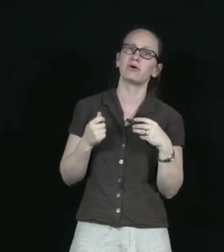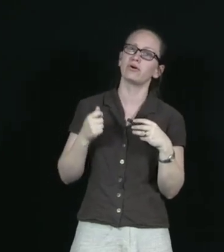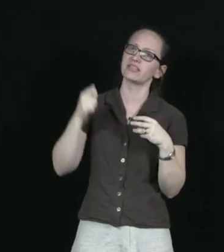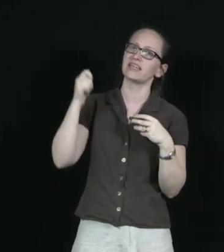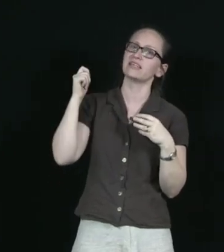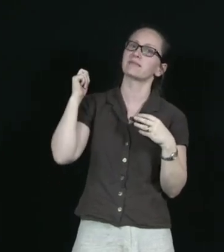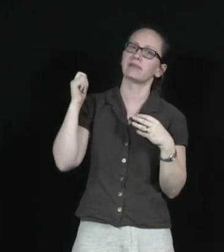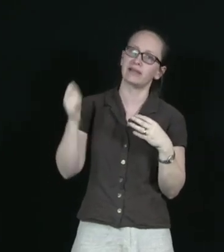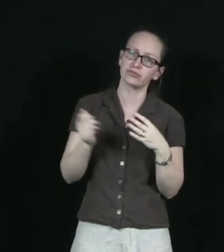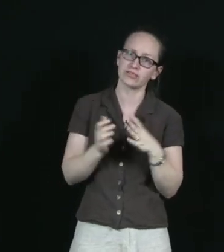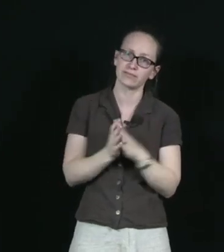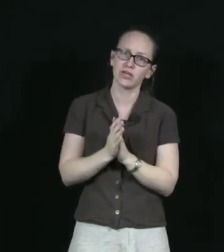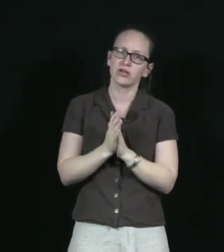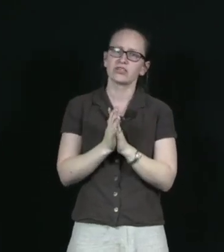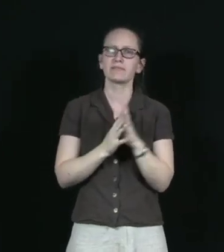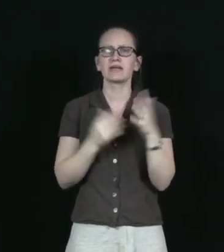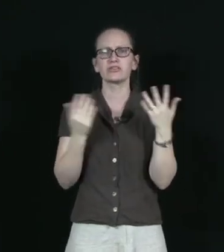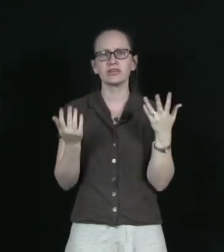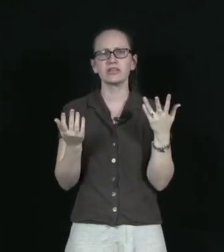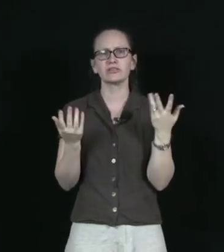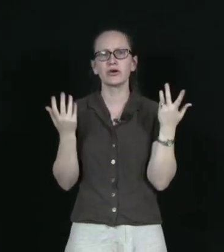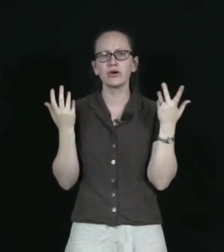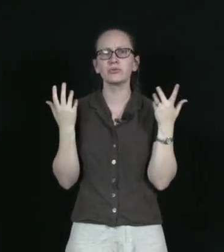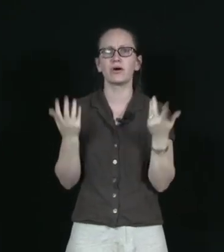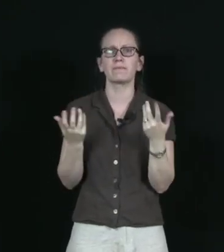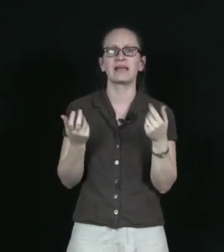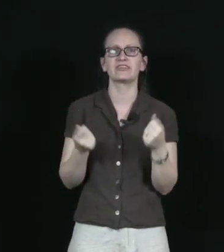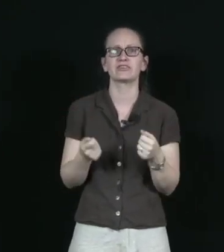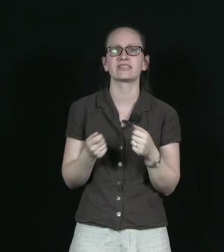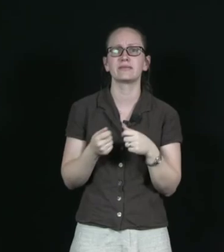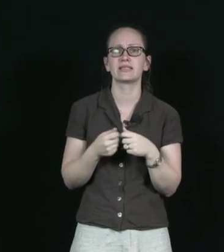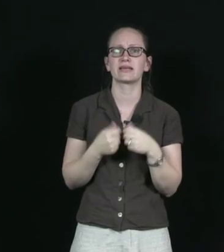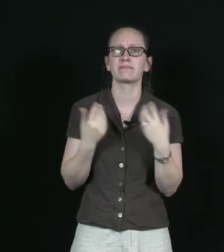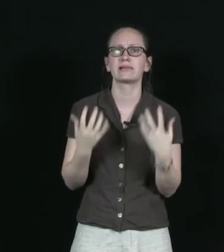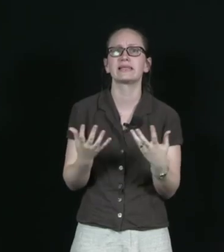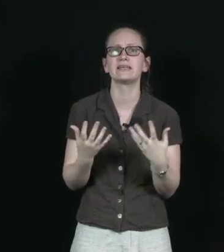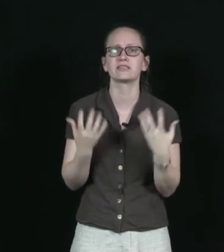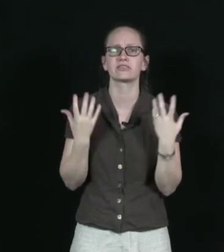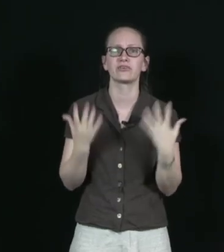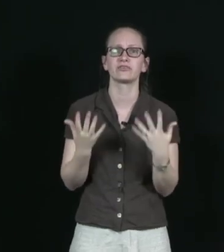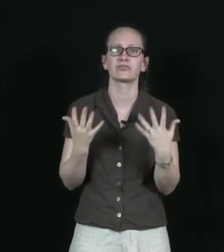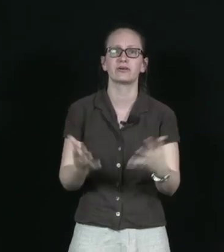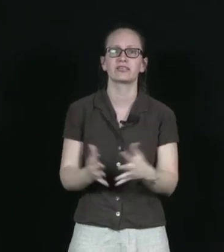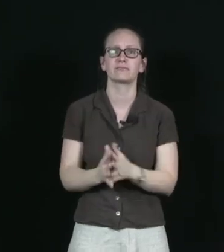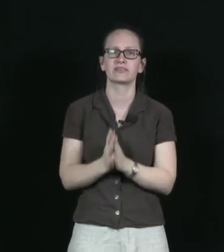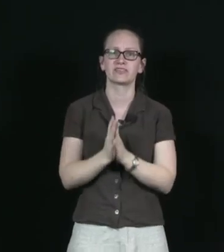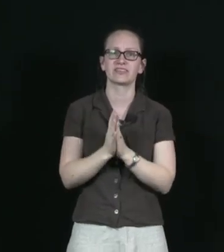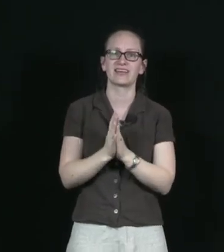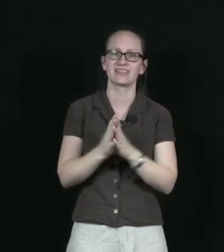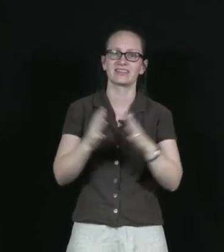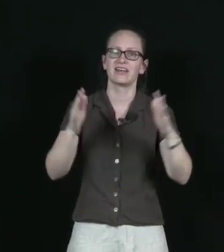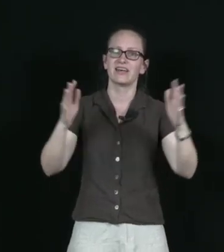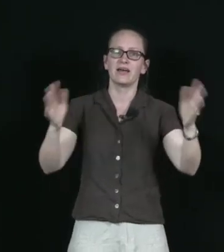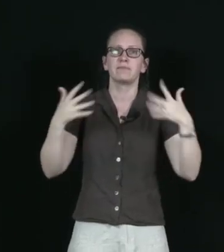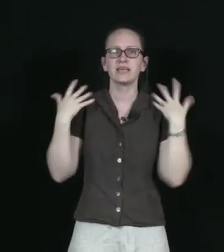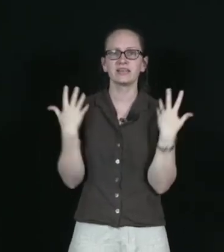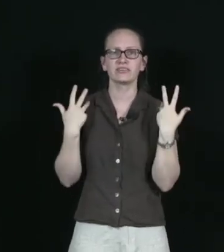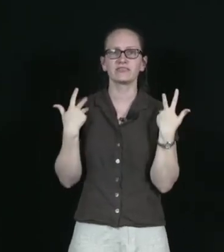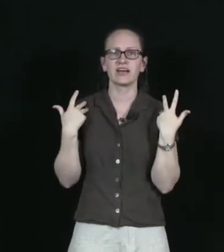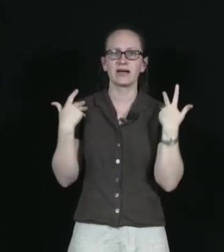report is plagiarism. So make sure that you know what plagiarism is, and please don't do it, because it takes me a lot of time,